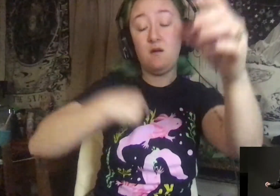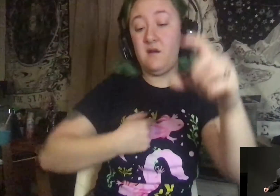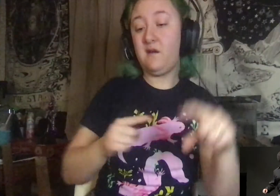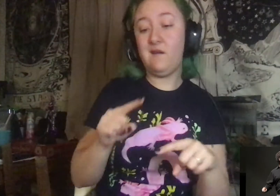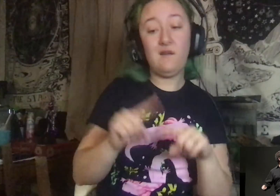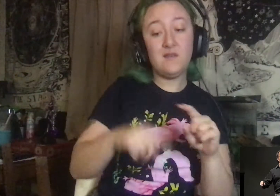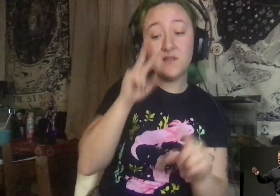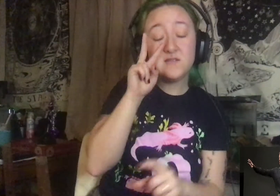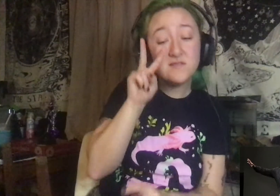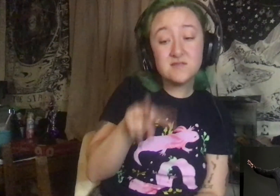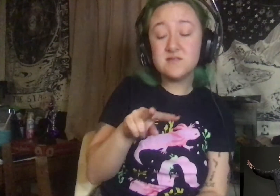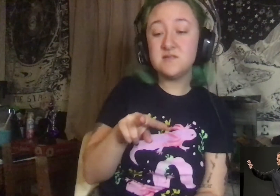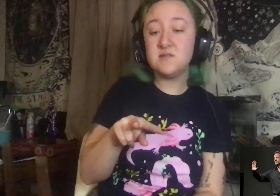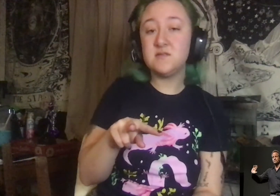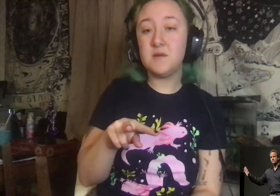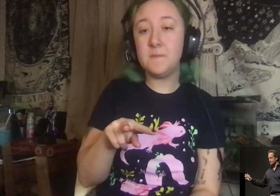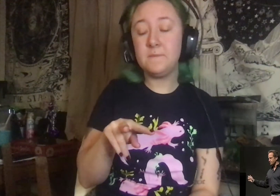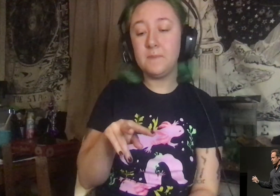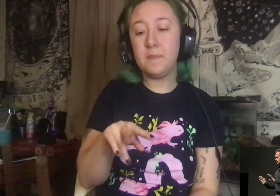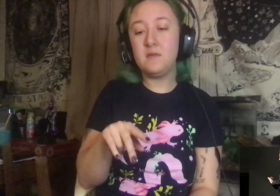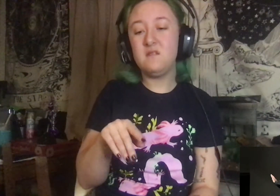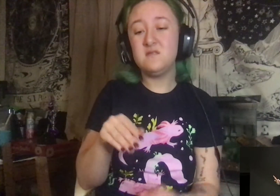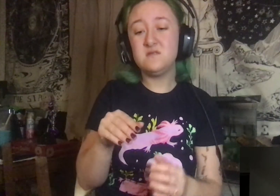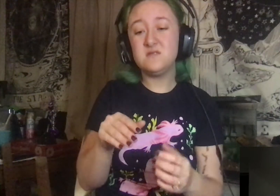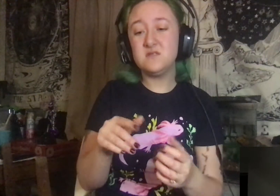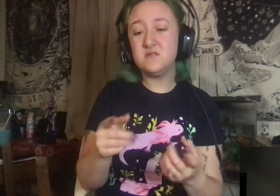Can we roll the video? No, I'm kidding. We don't.